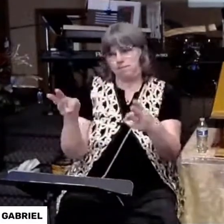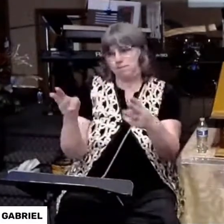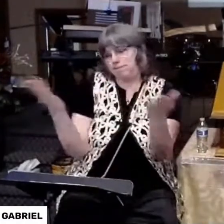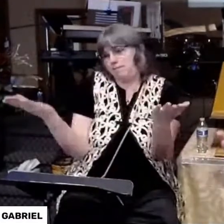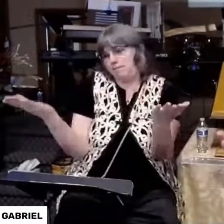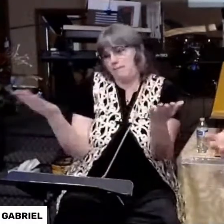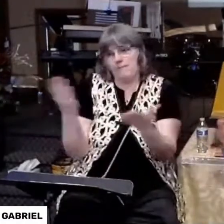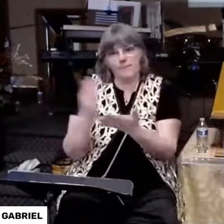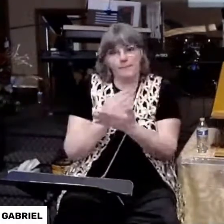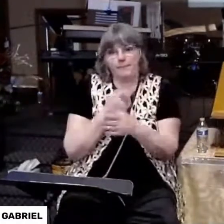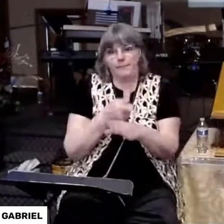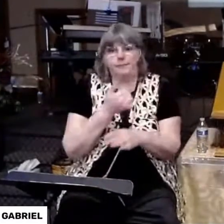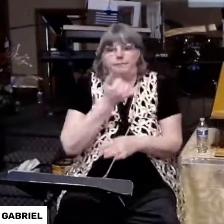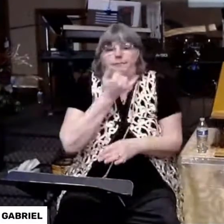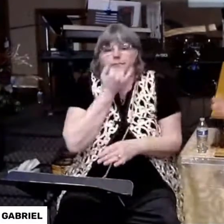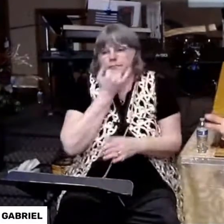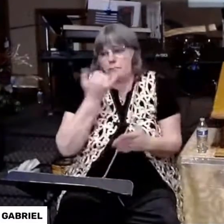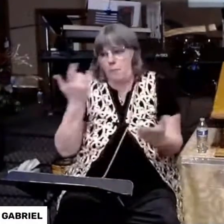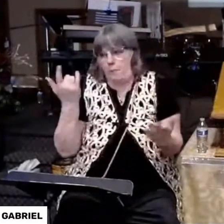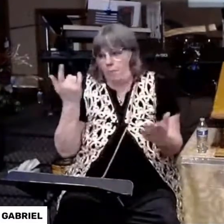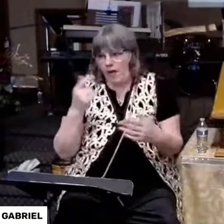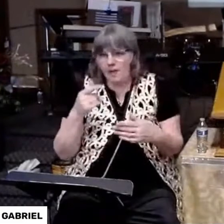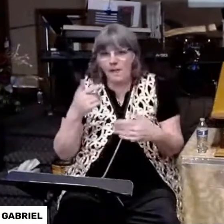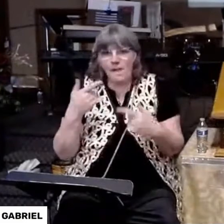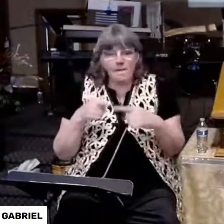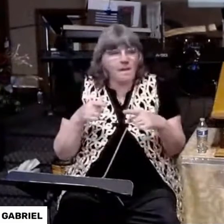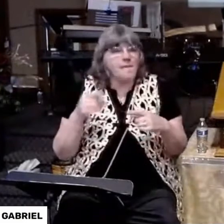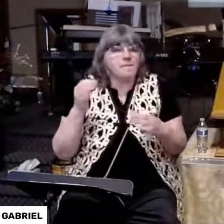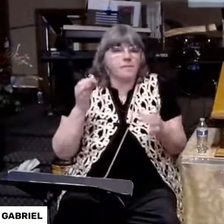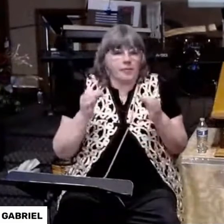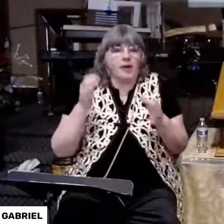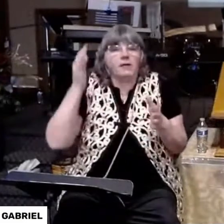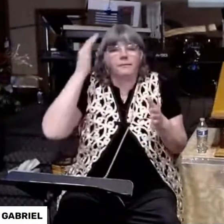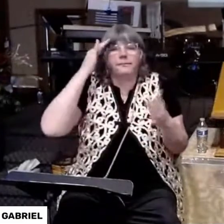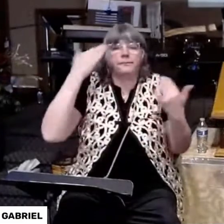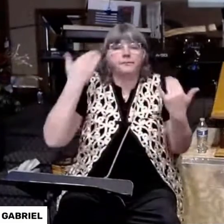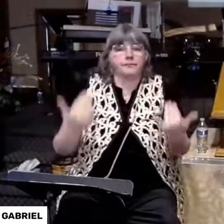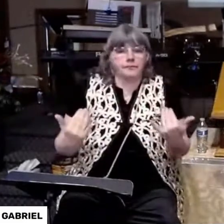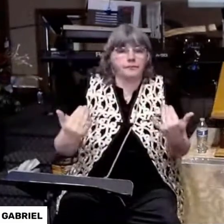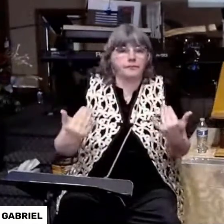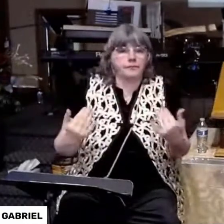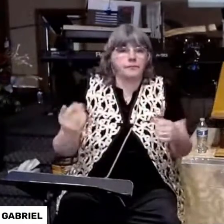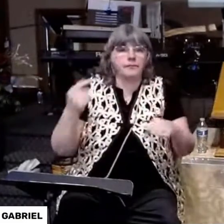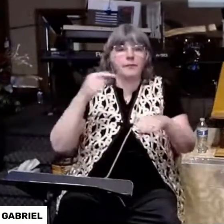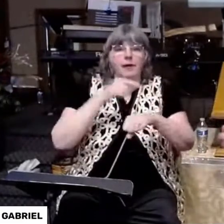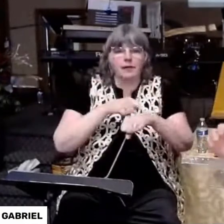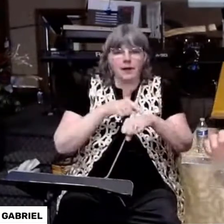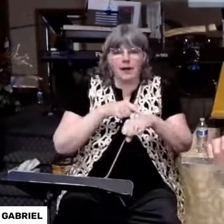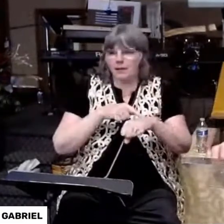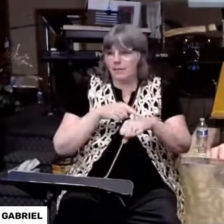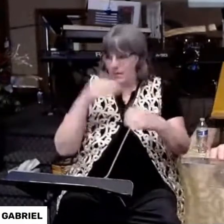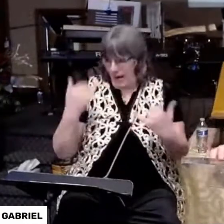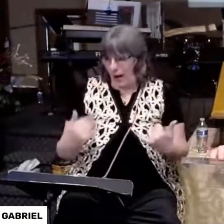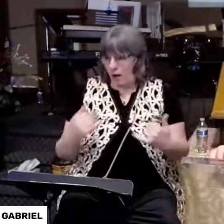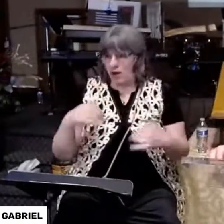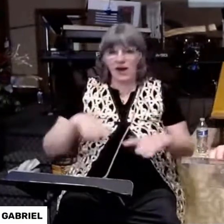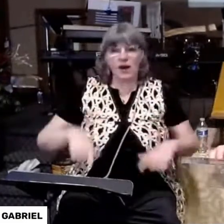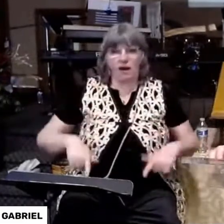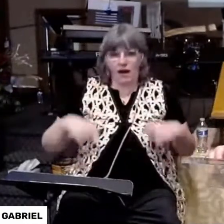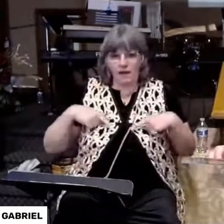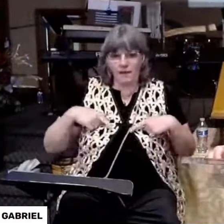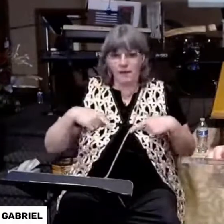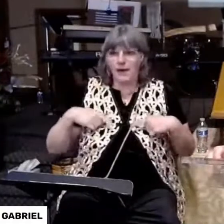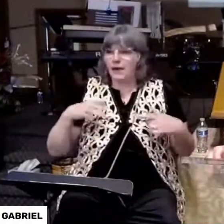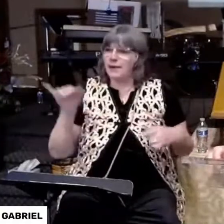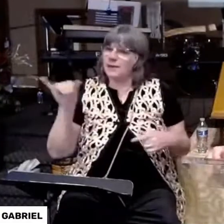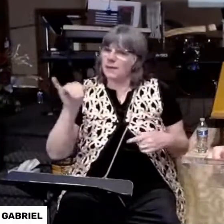time in our life, this age, this time of our life is like school. In school,